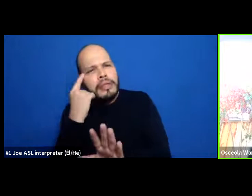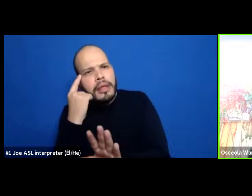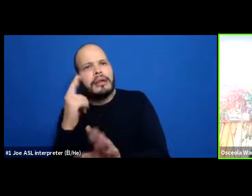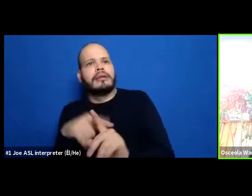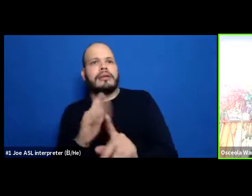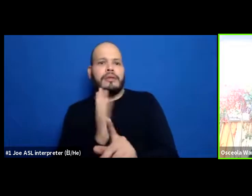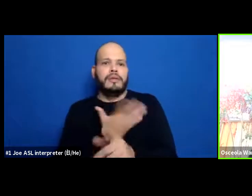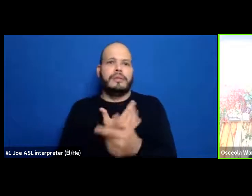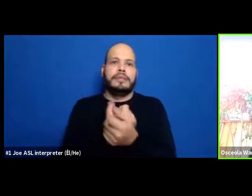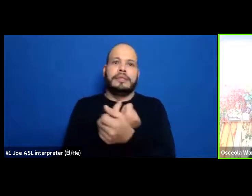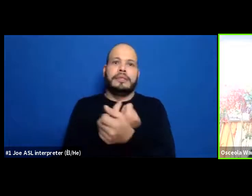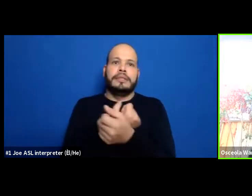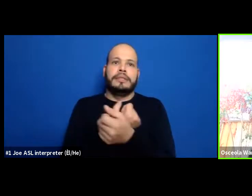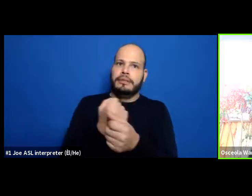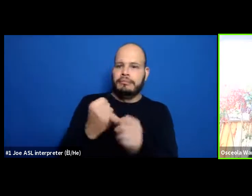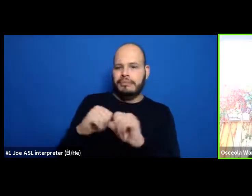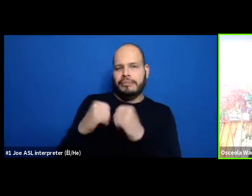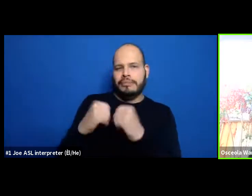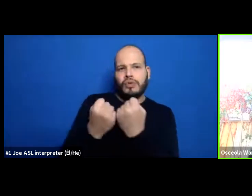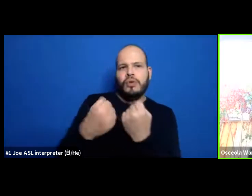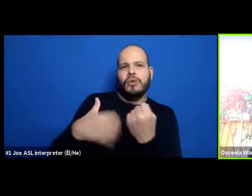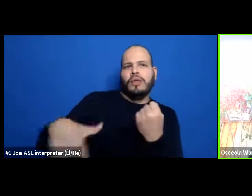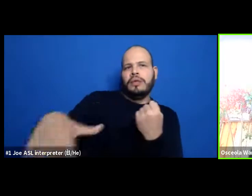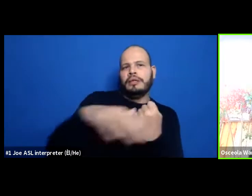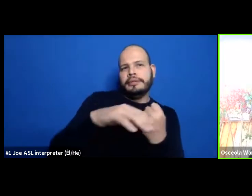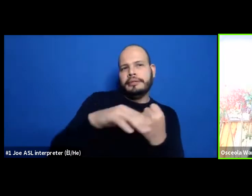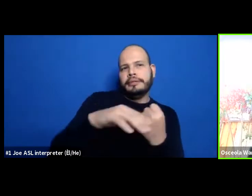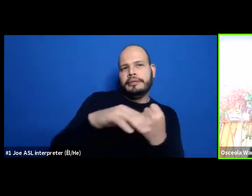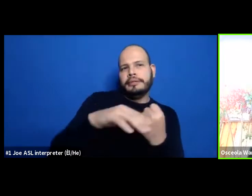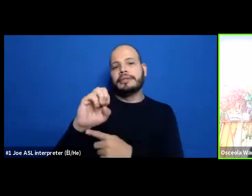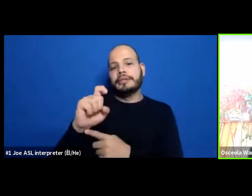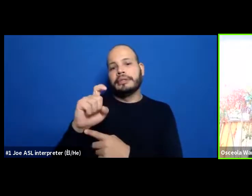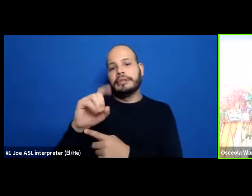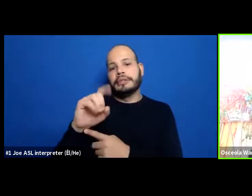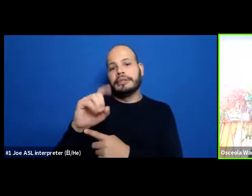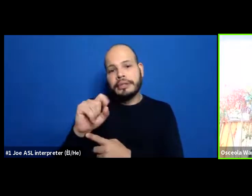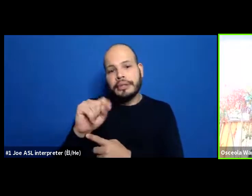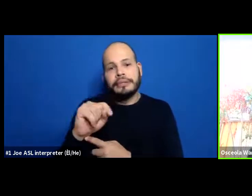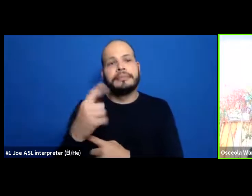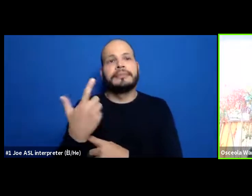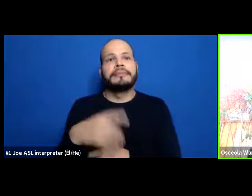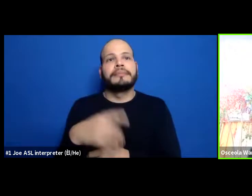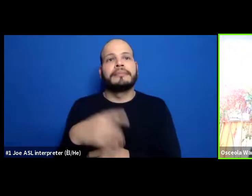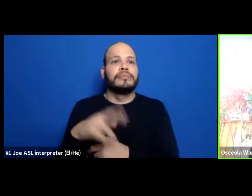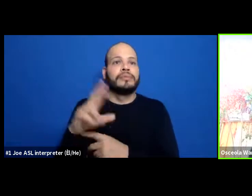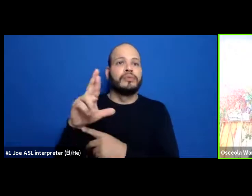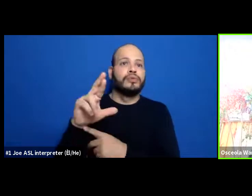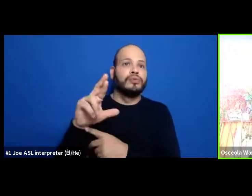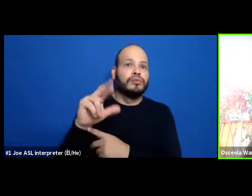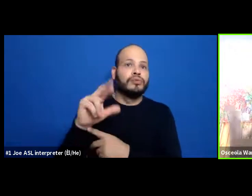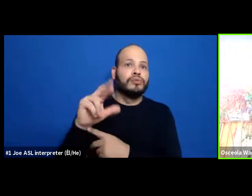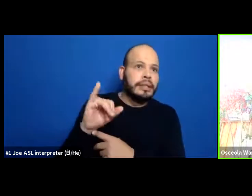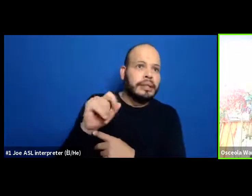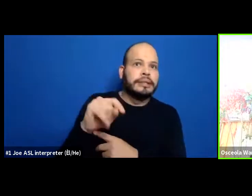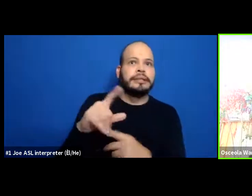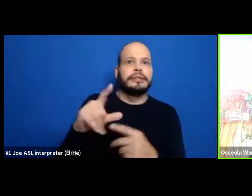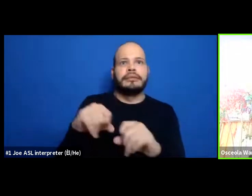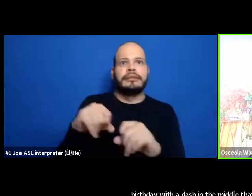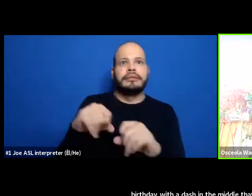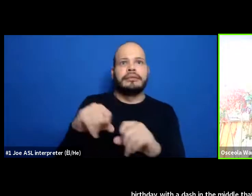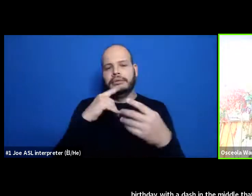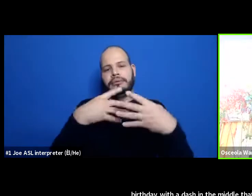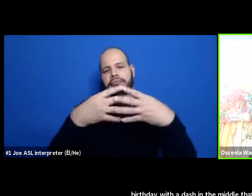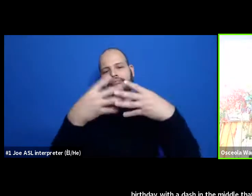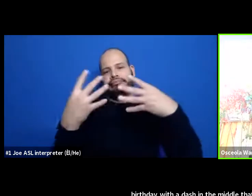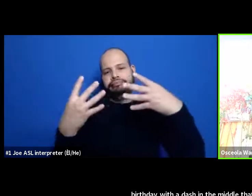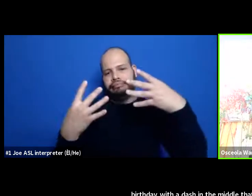teaches people that their very essence and being, their emotions, their gender expression, their racial identity, their language